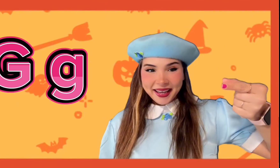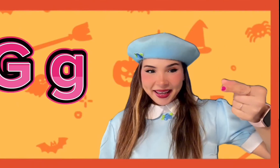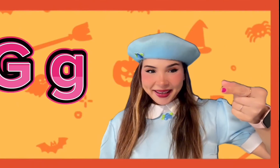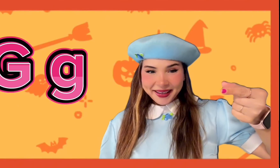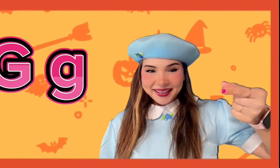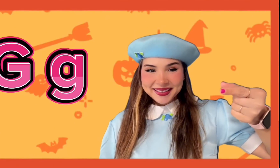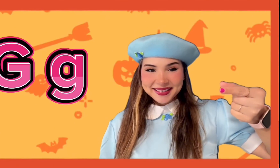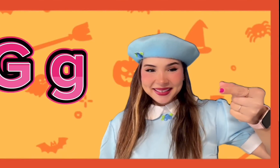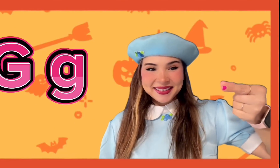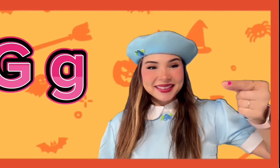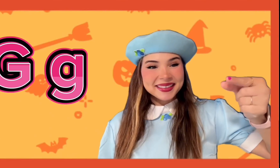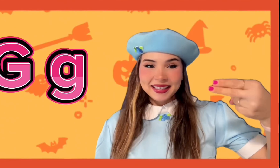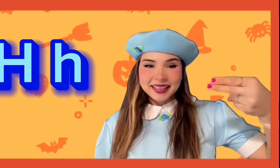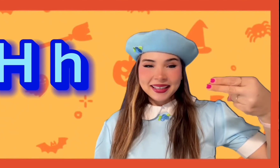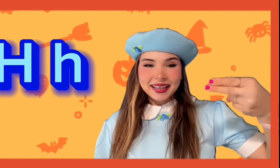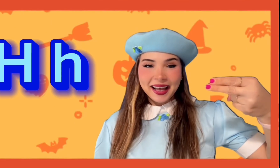H, H.